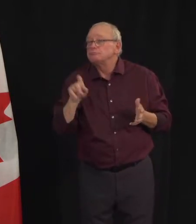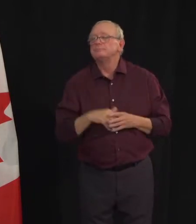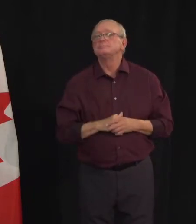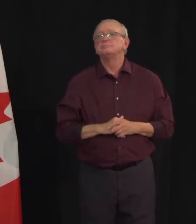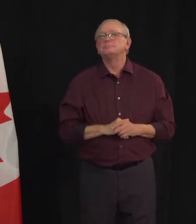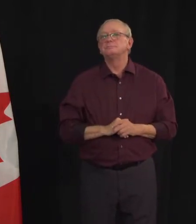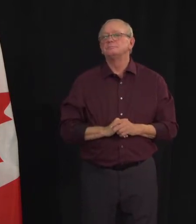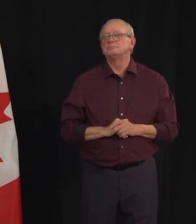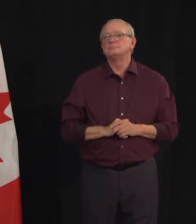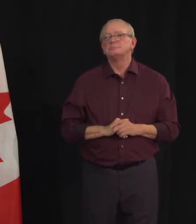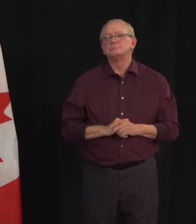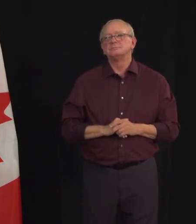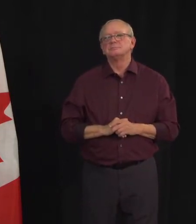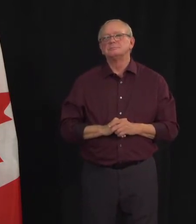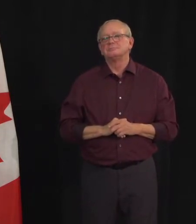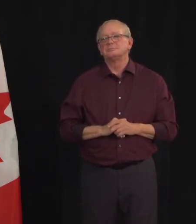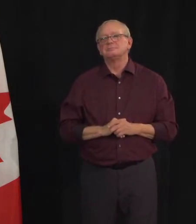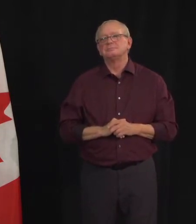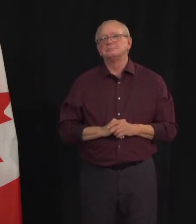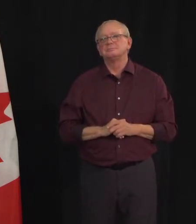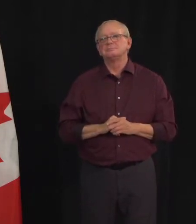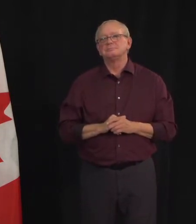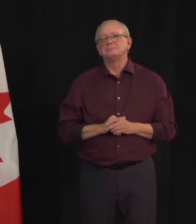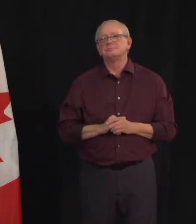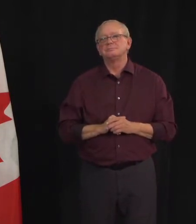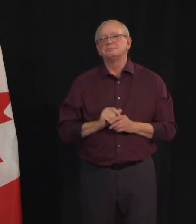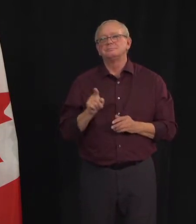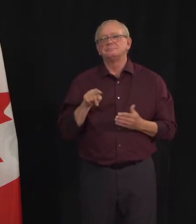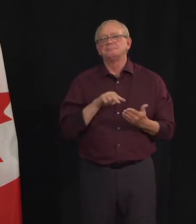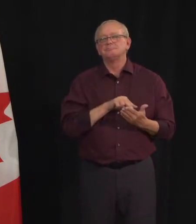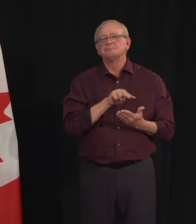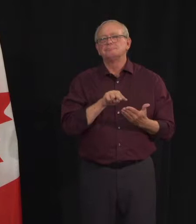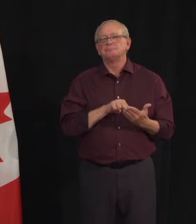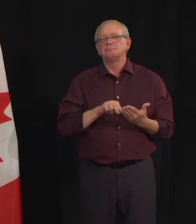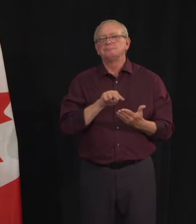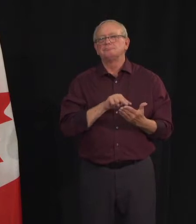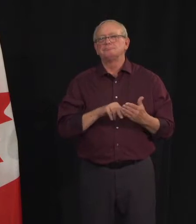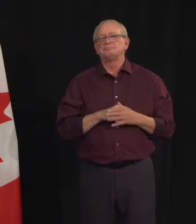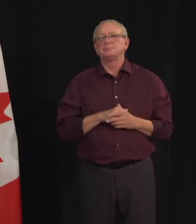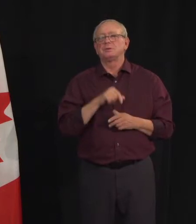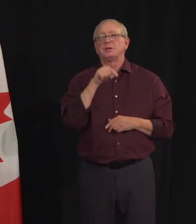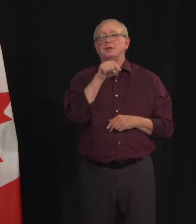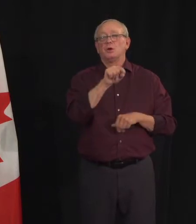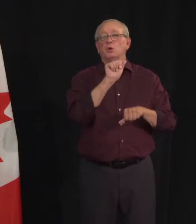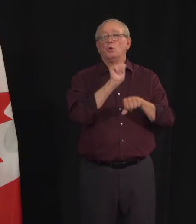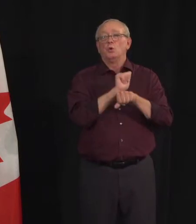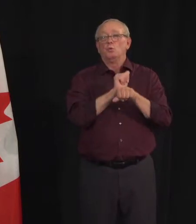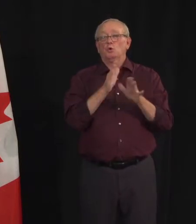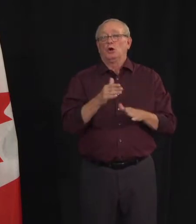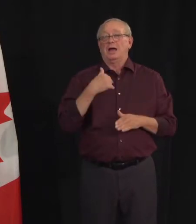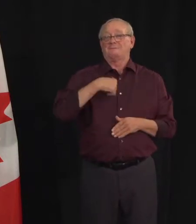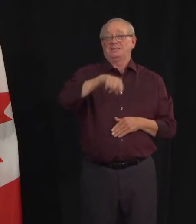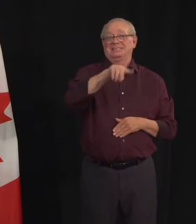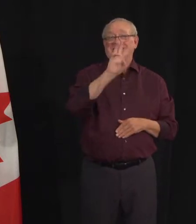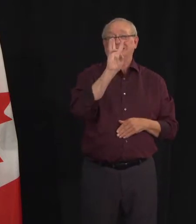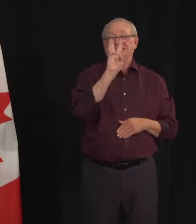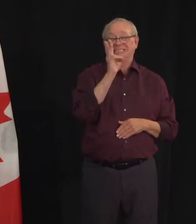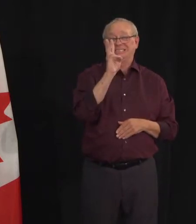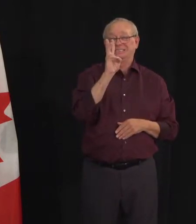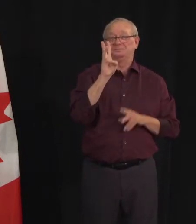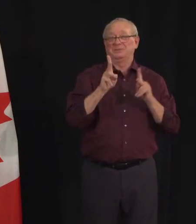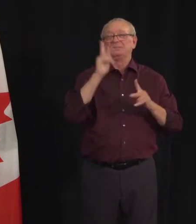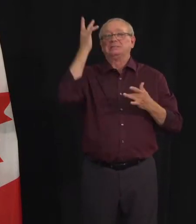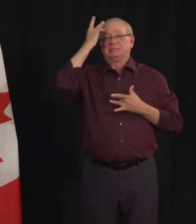I think I have that. Just one moment. There are 6 cases at the Imperial Oil Refinery at this